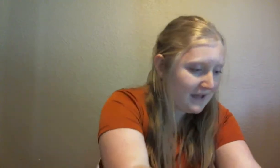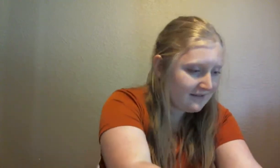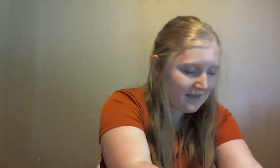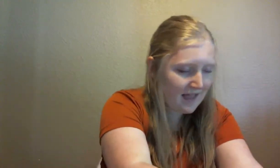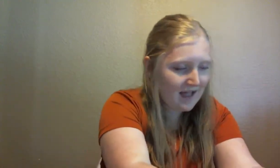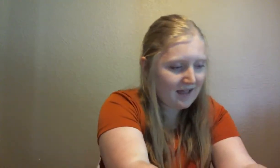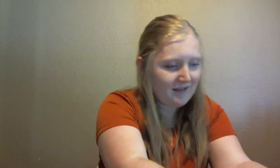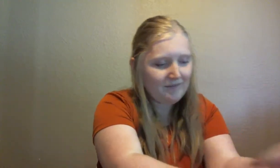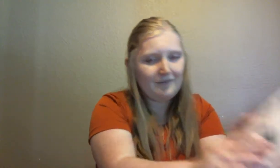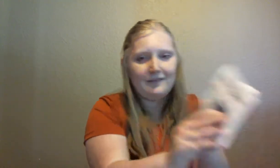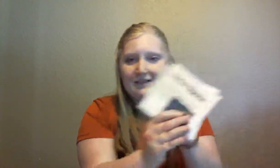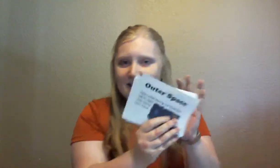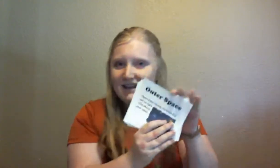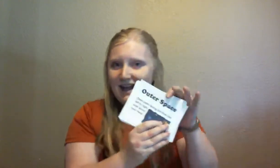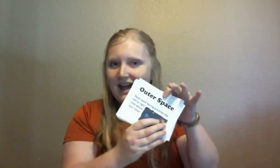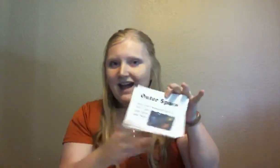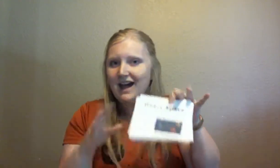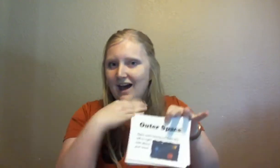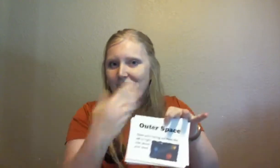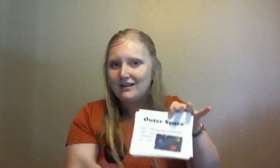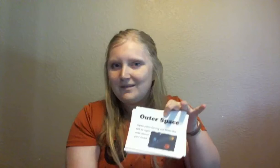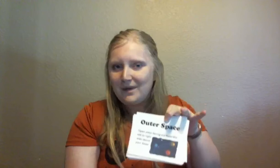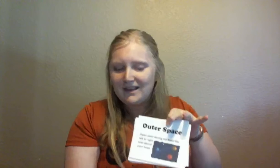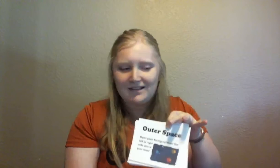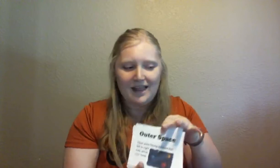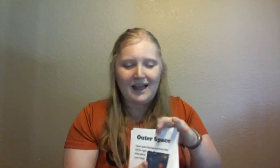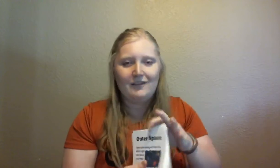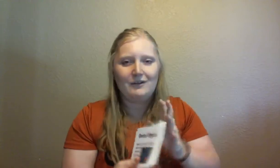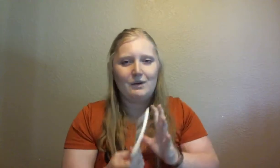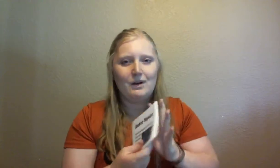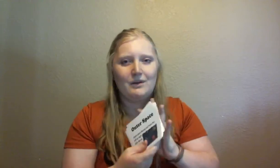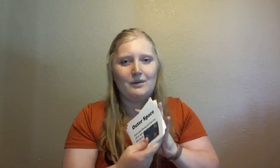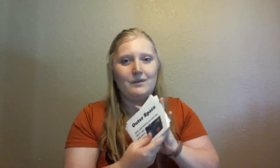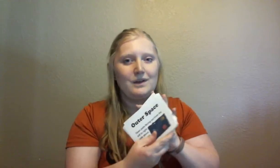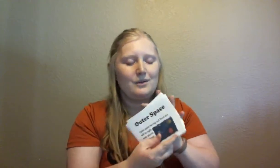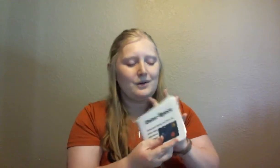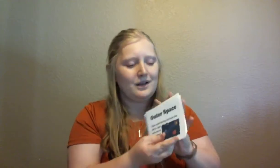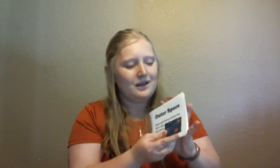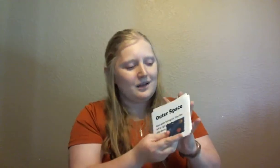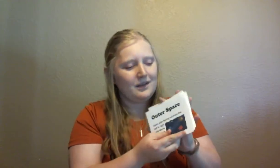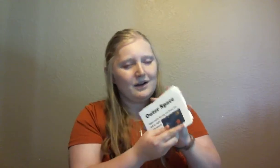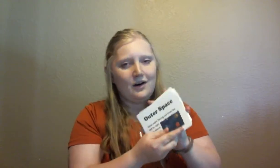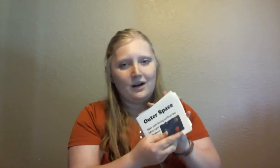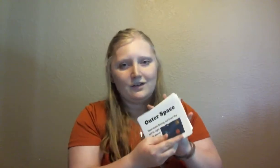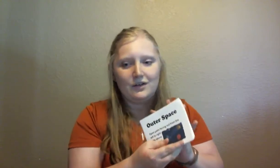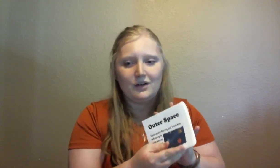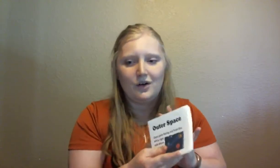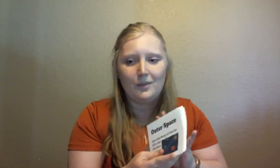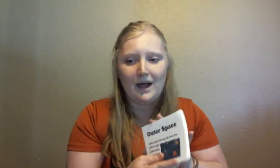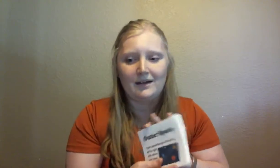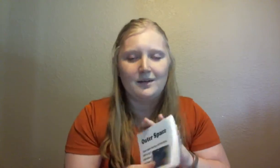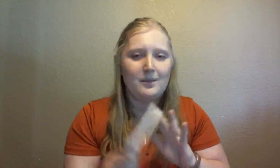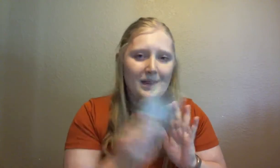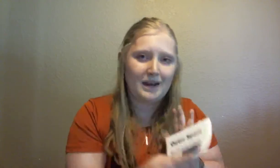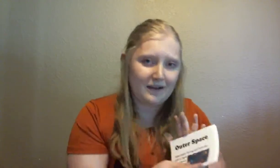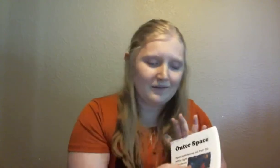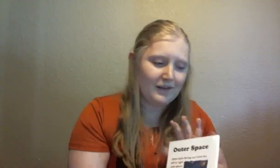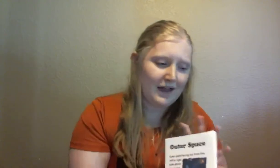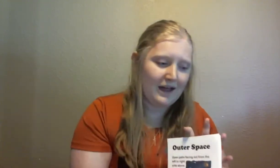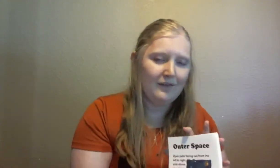Space Live. Outer Space Live. If you want to review the cards, you can go back to the beginning of the live